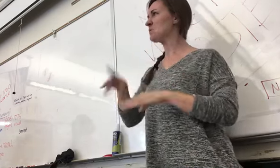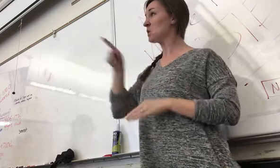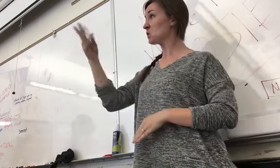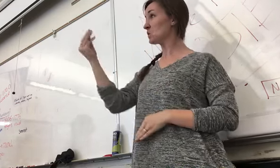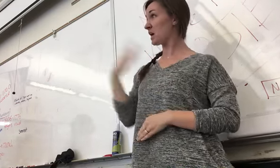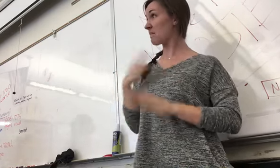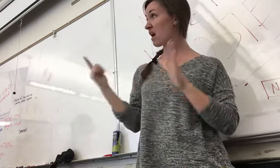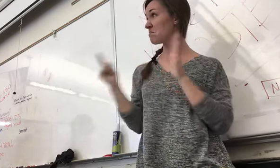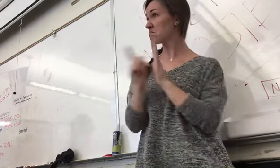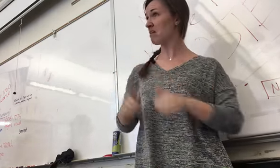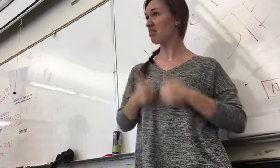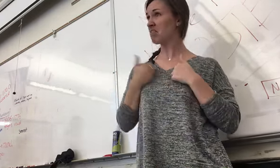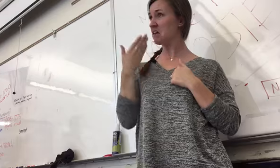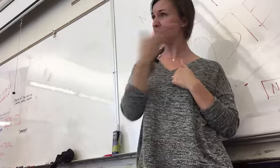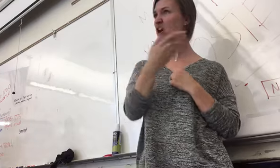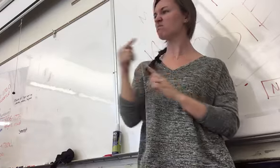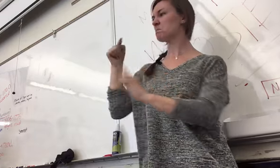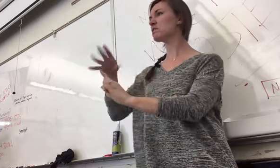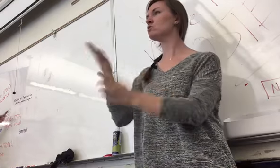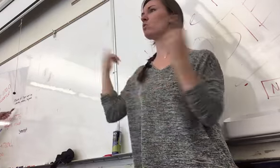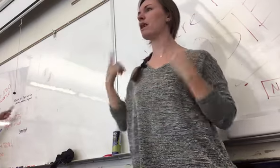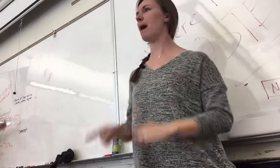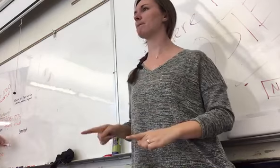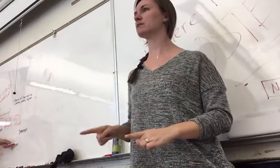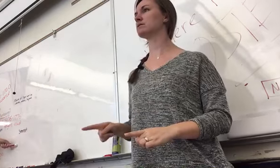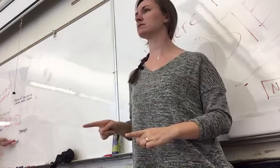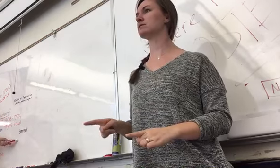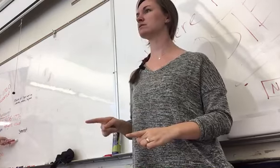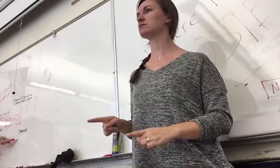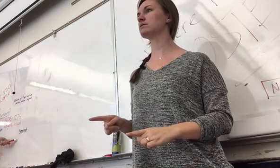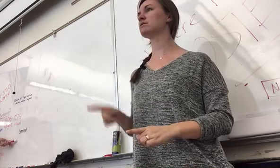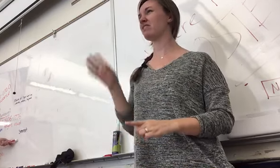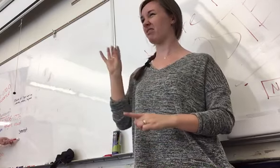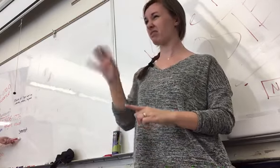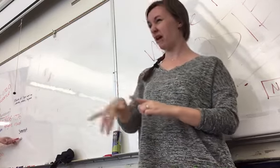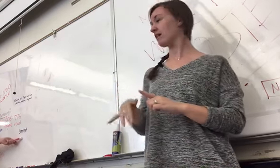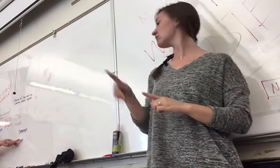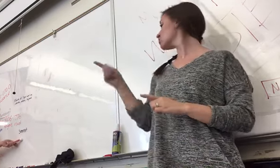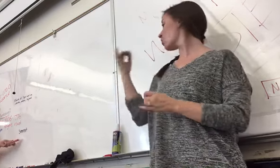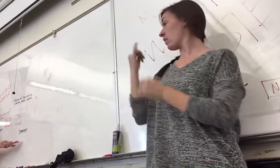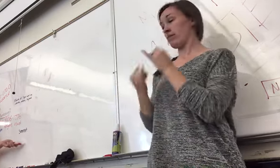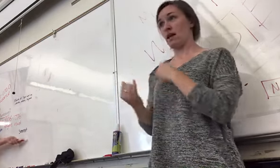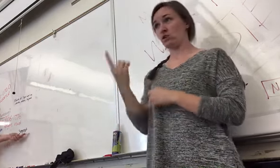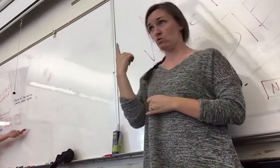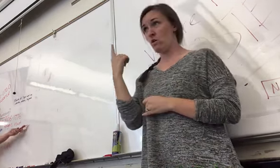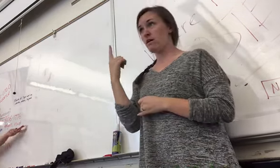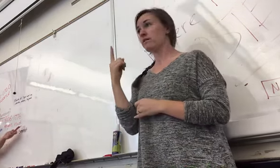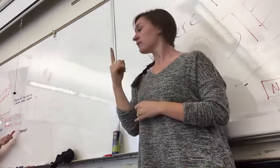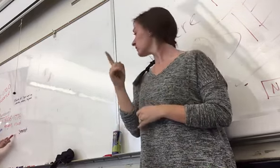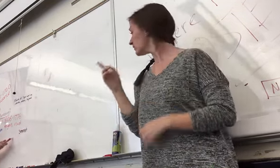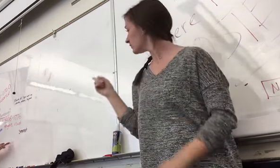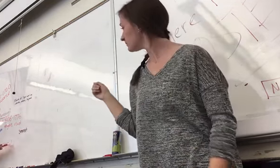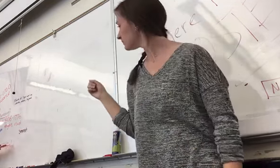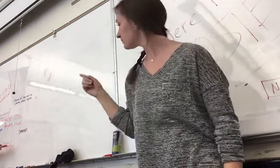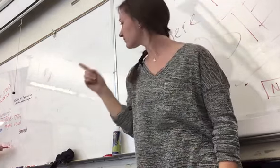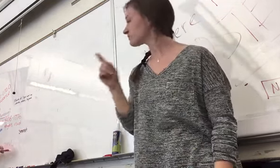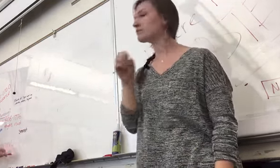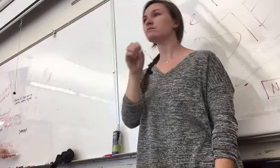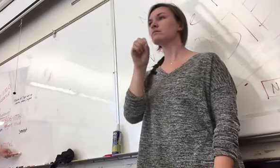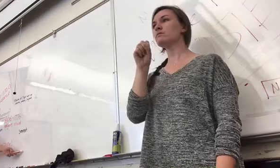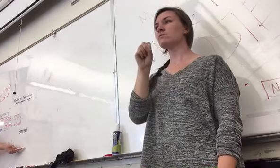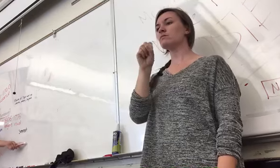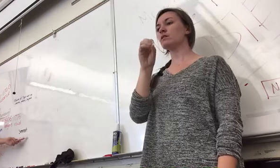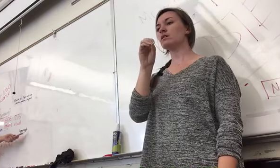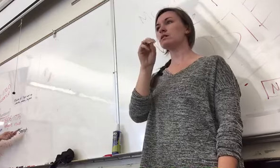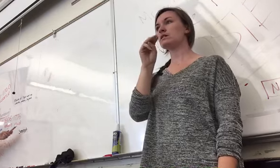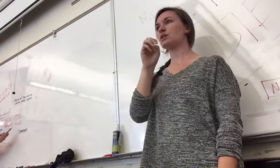our land. Okay? And the last one that's on this board, and then we'll open it up for questions, is Somerset. If you are in my 3B,